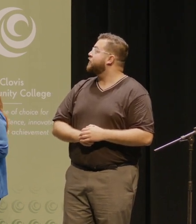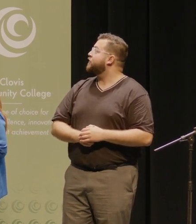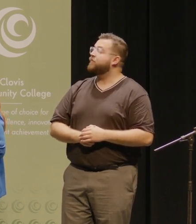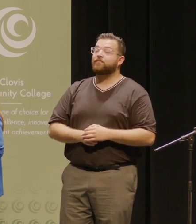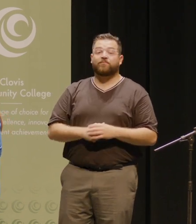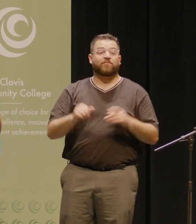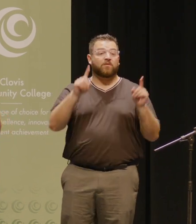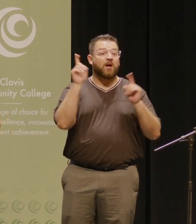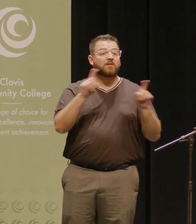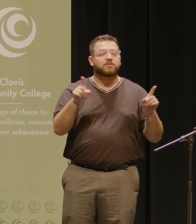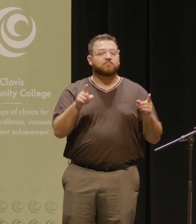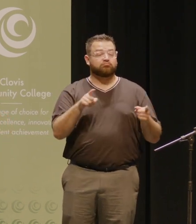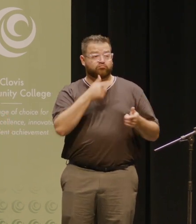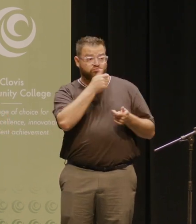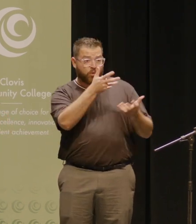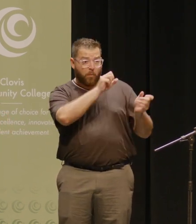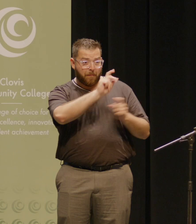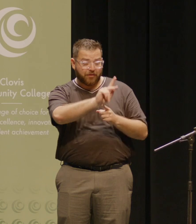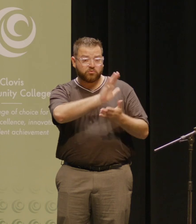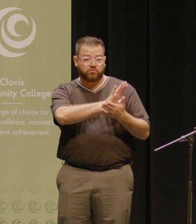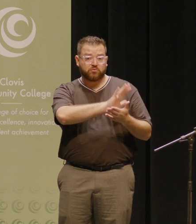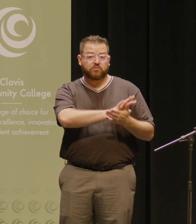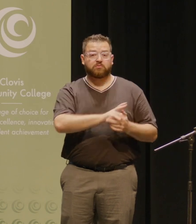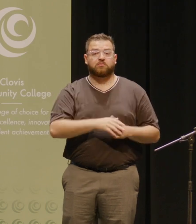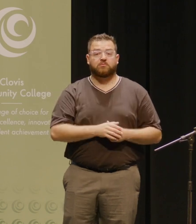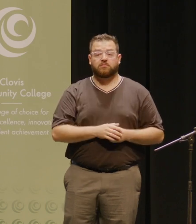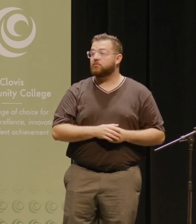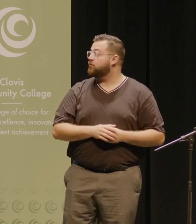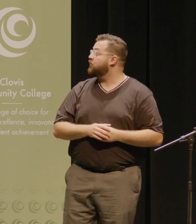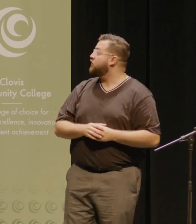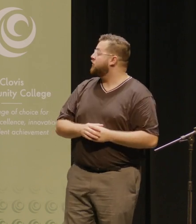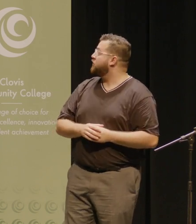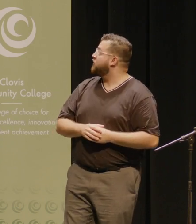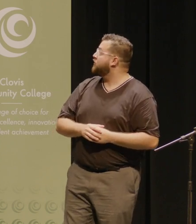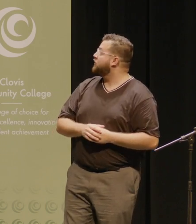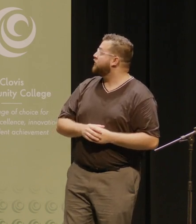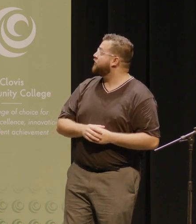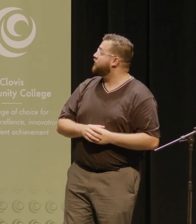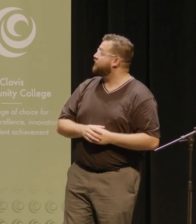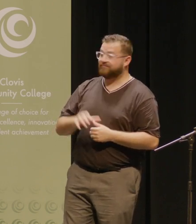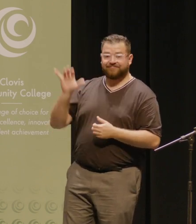Are you interested in going back to school? And there's the hope.